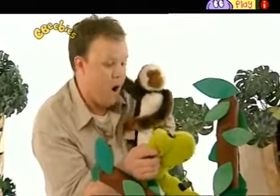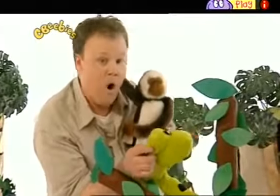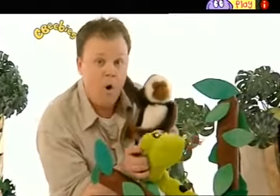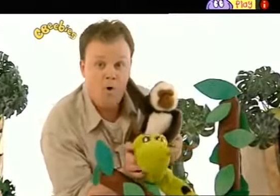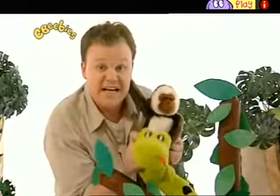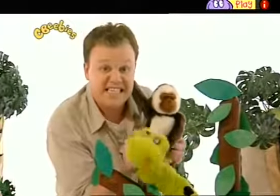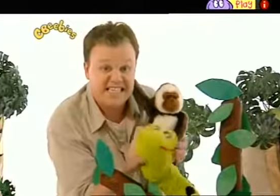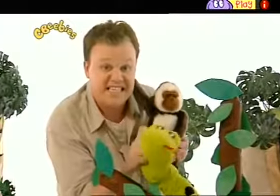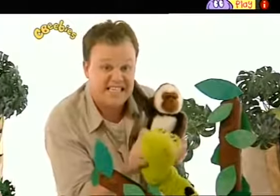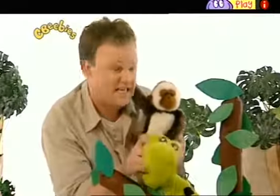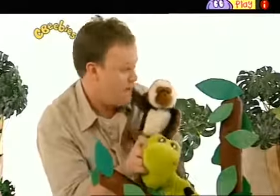Whoa!